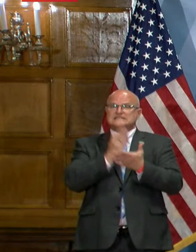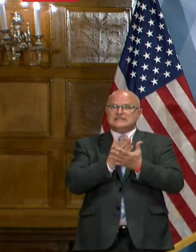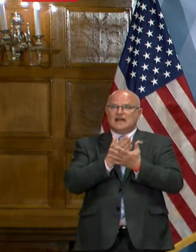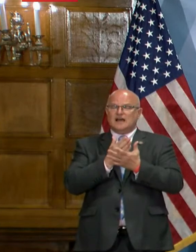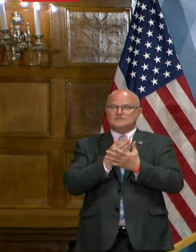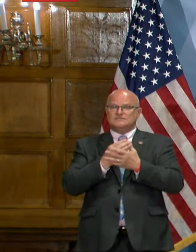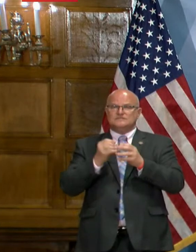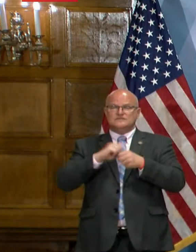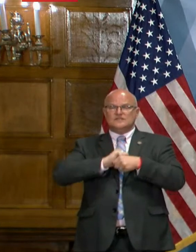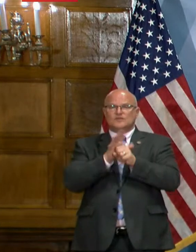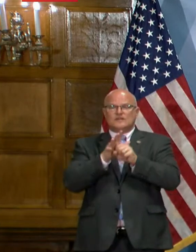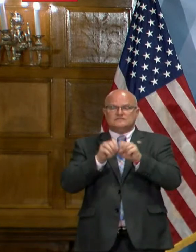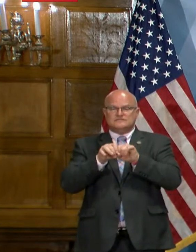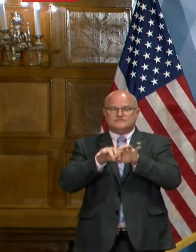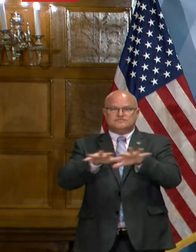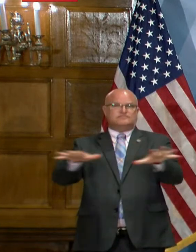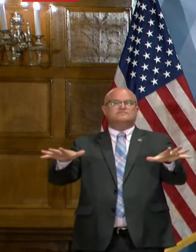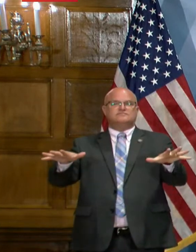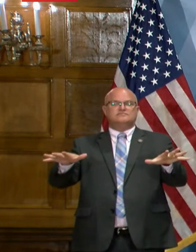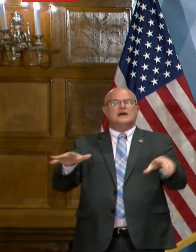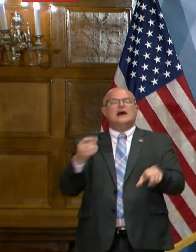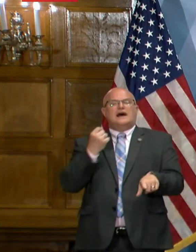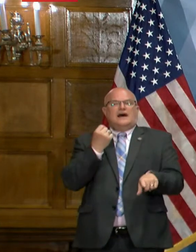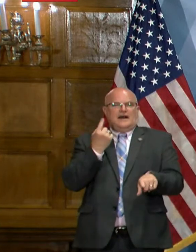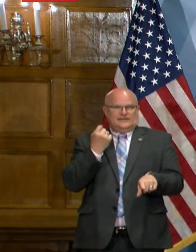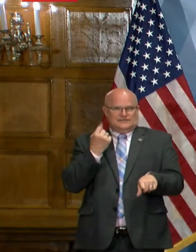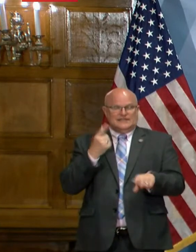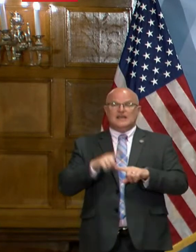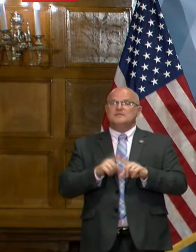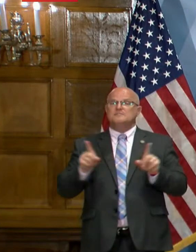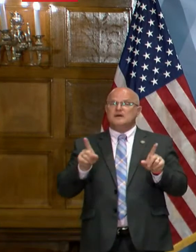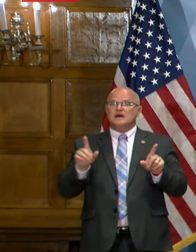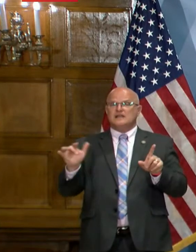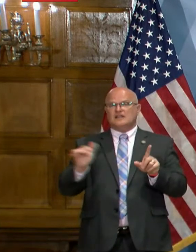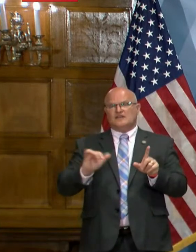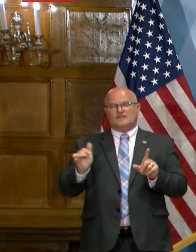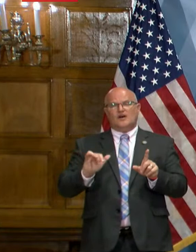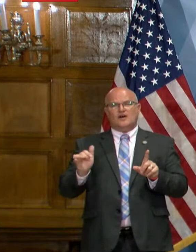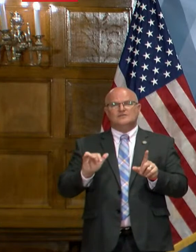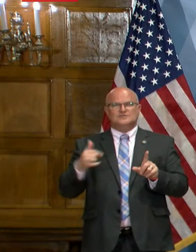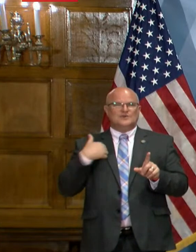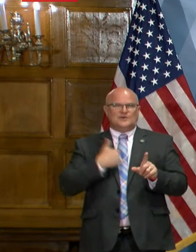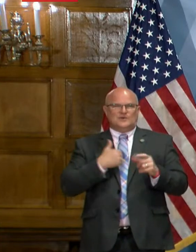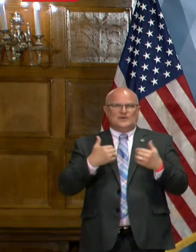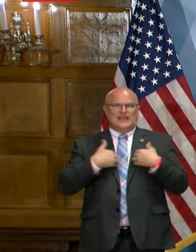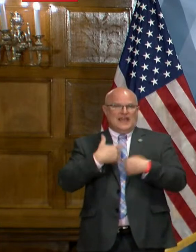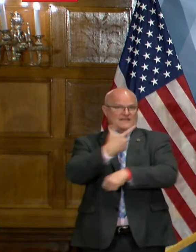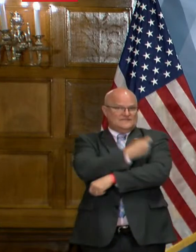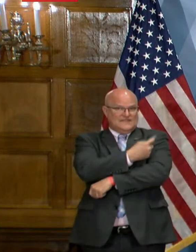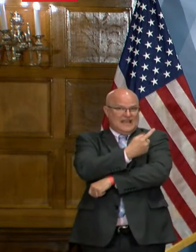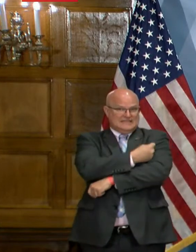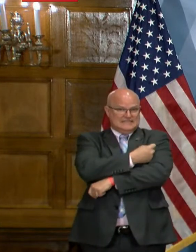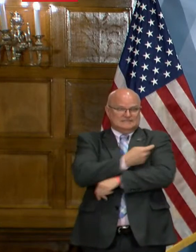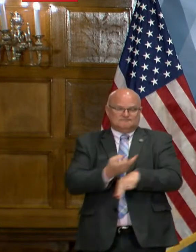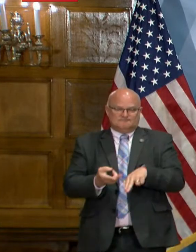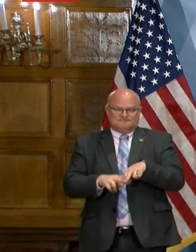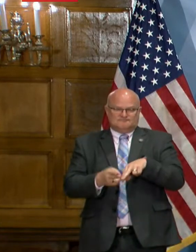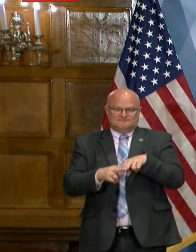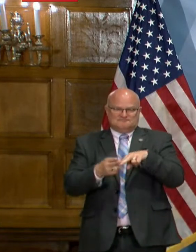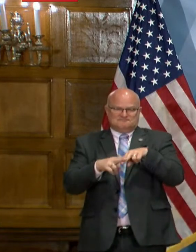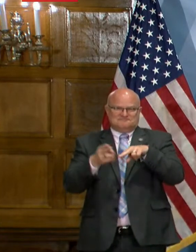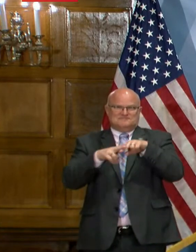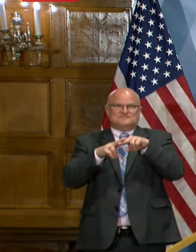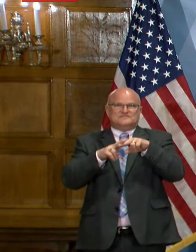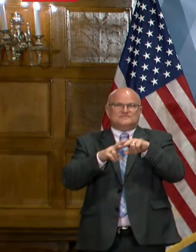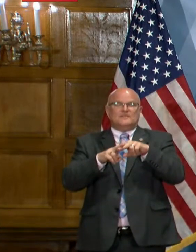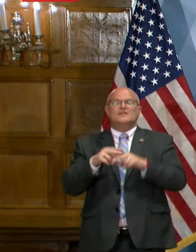of the virus. They understand it, but they've also, we've got vaccines that are increasing.